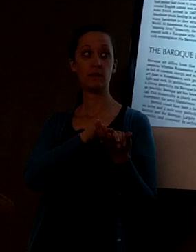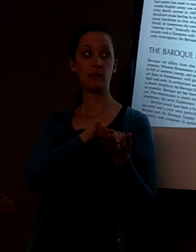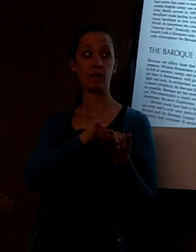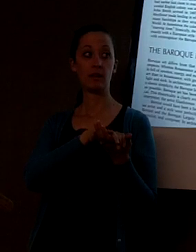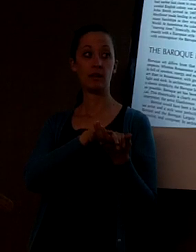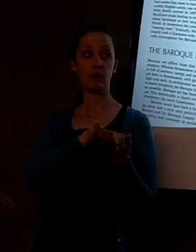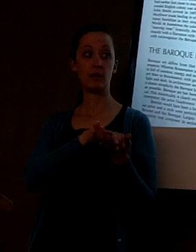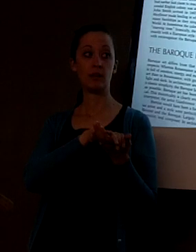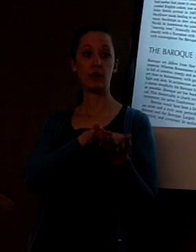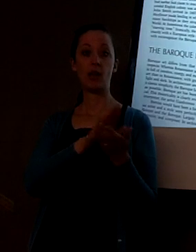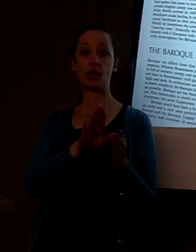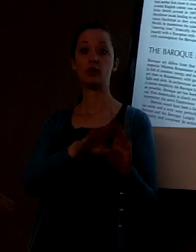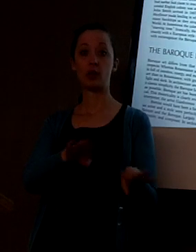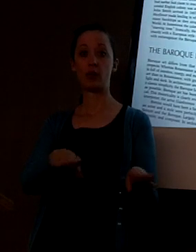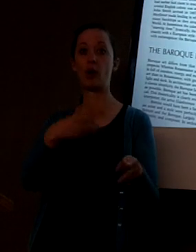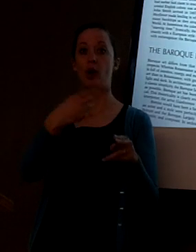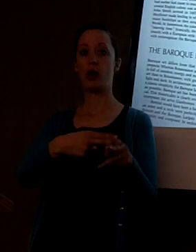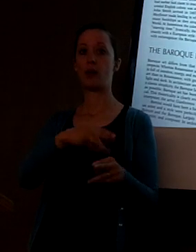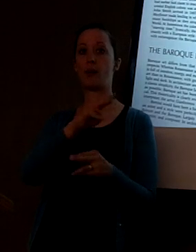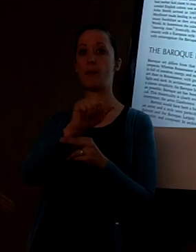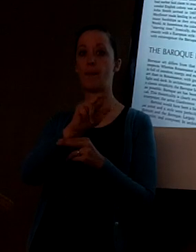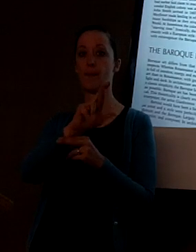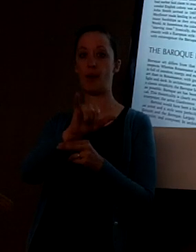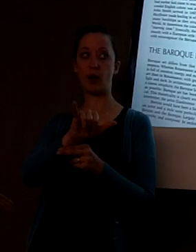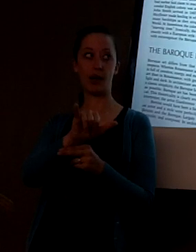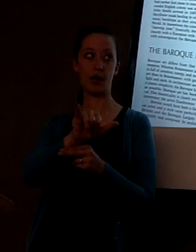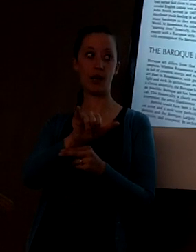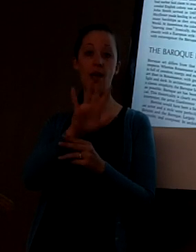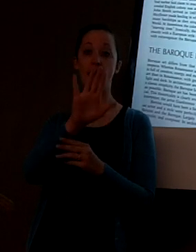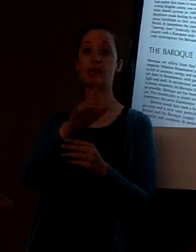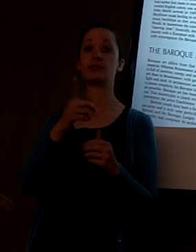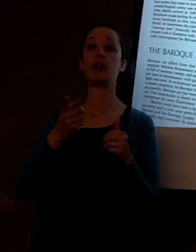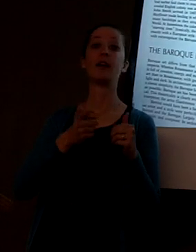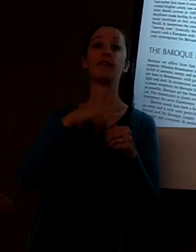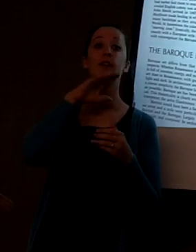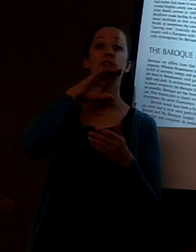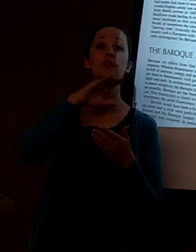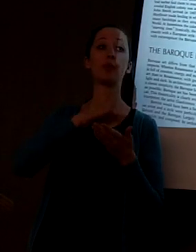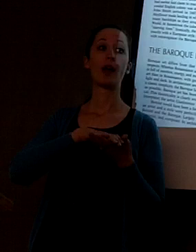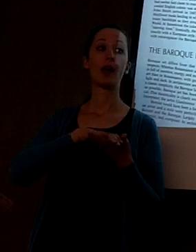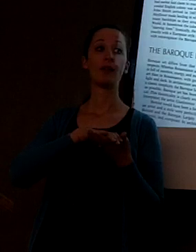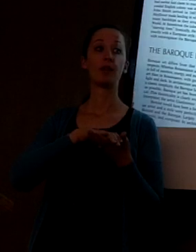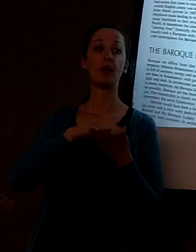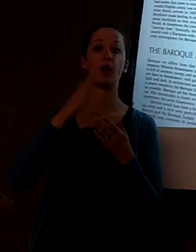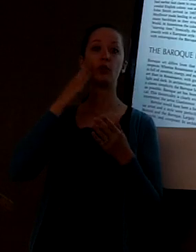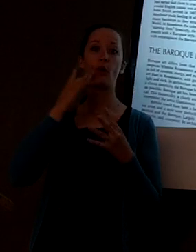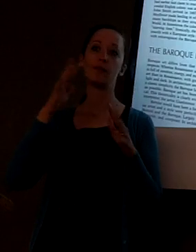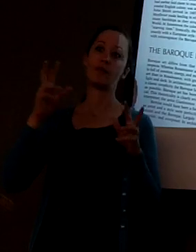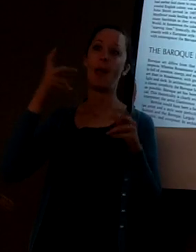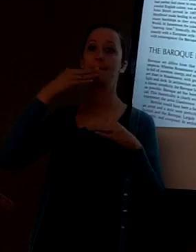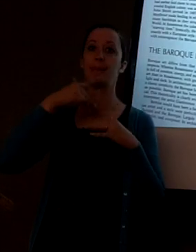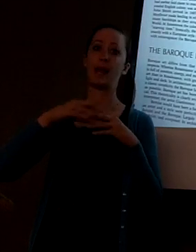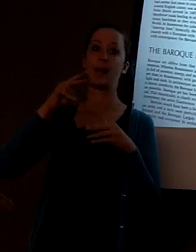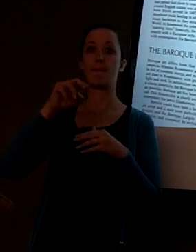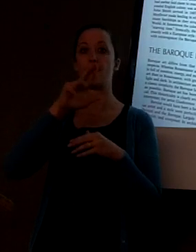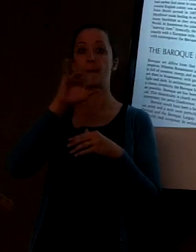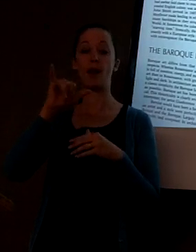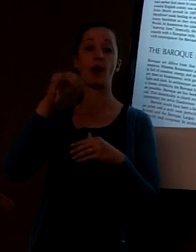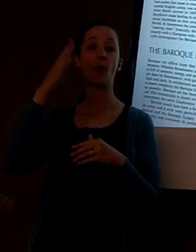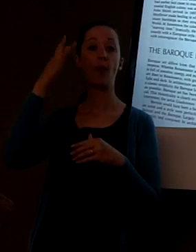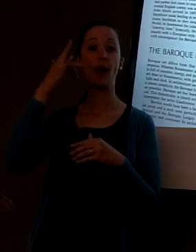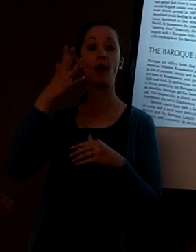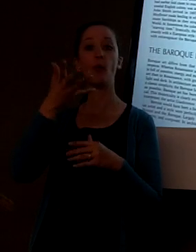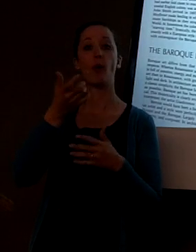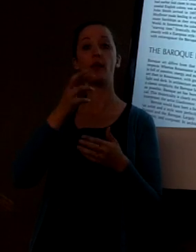children was called Mary, right? His first wife, and she was known as Bloody Mary because she wanted to make